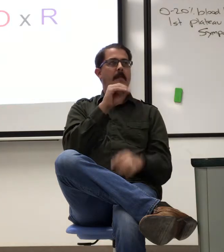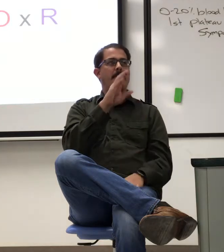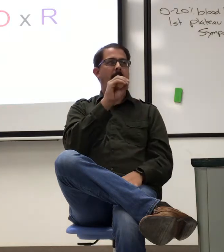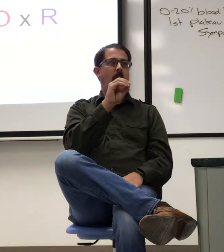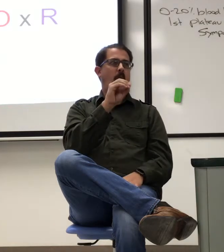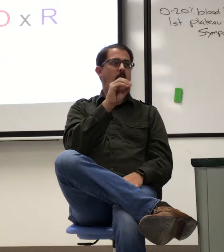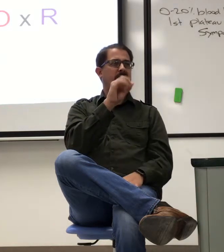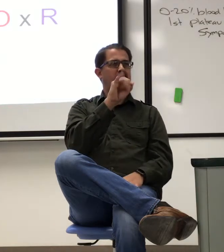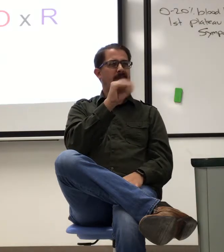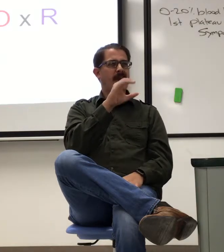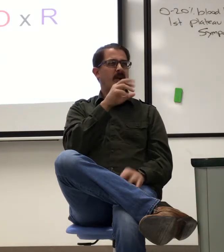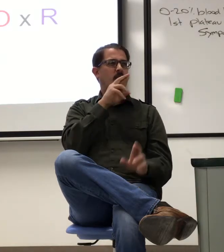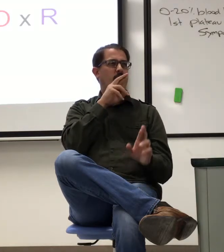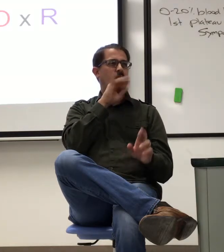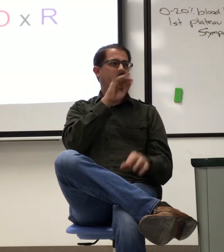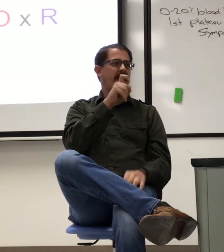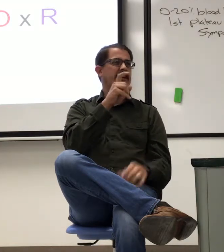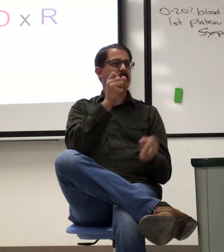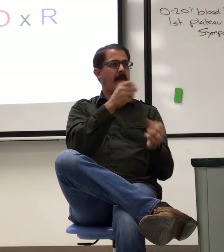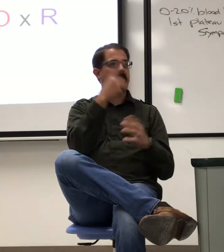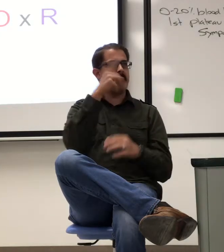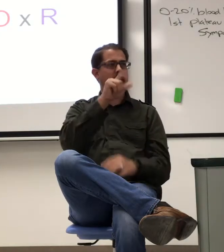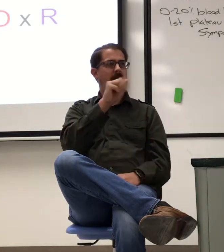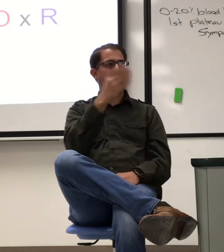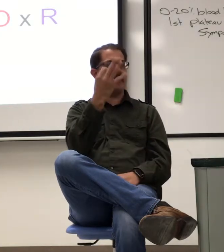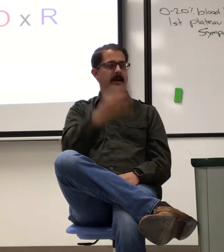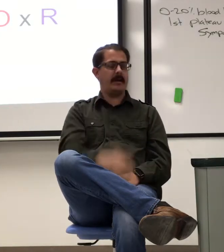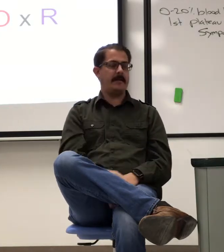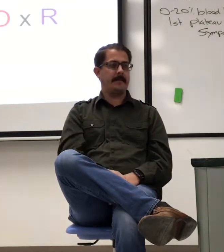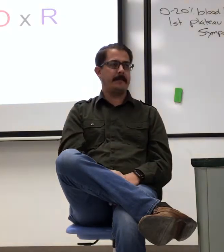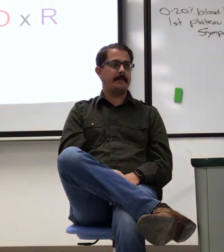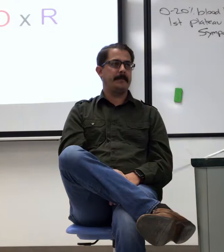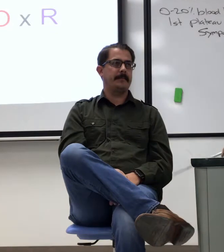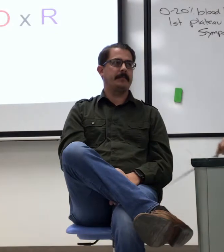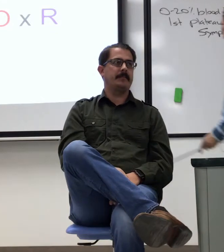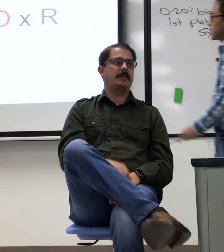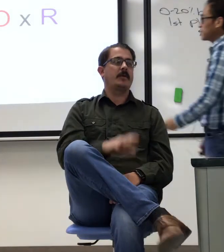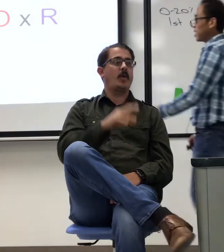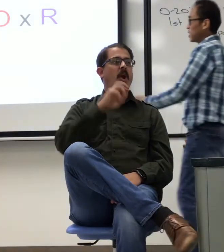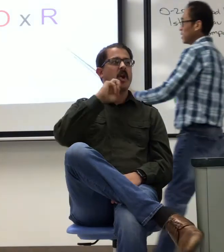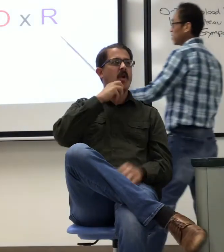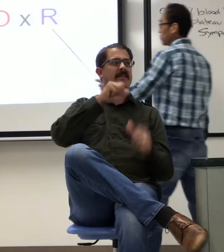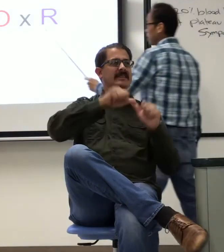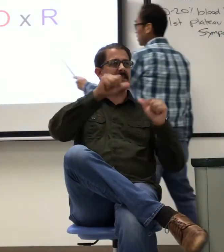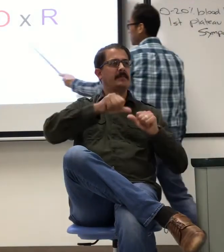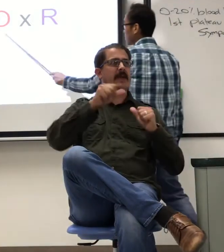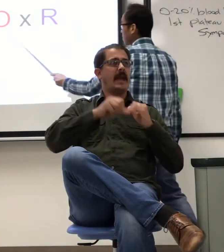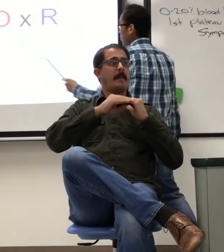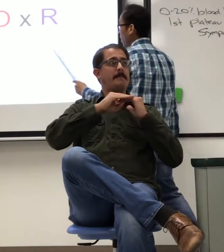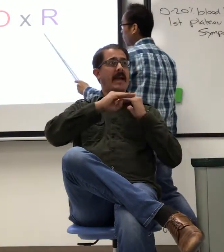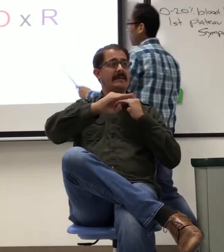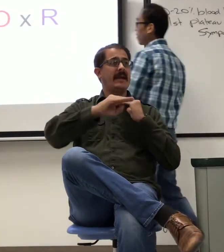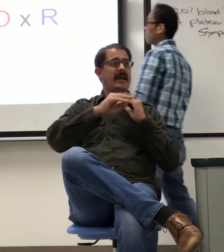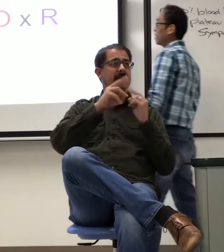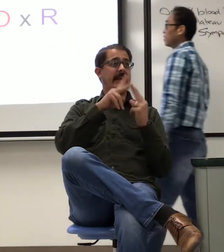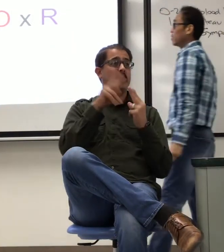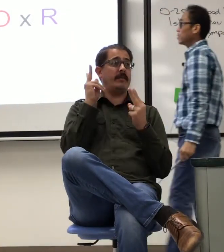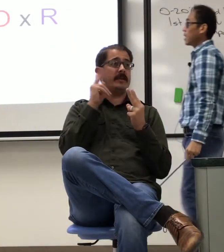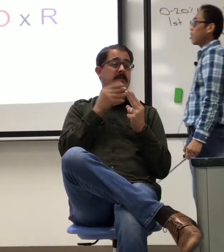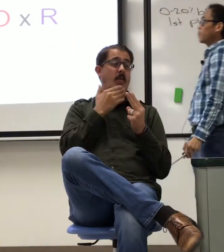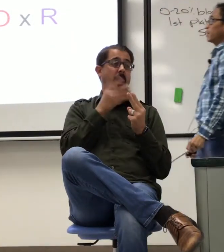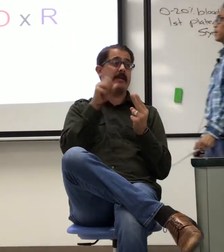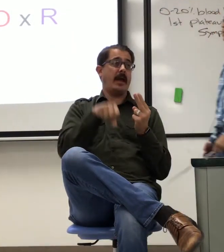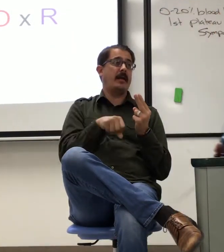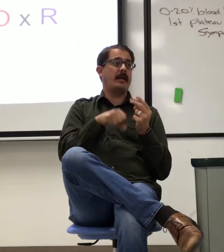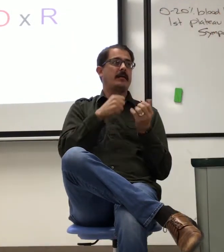for our lab on Friday. So our nervous system can maintain either of these quite well